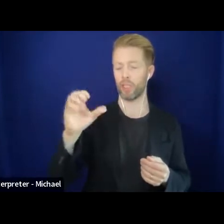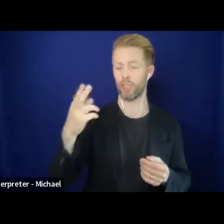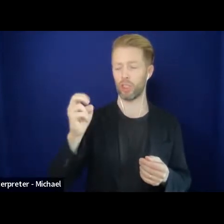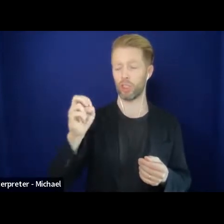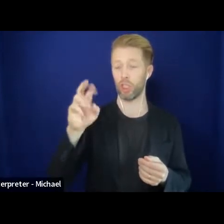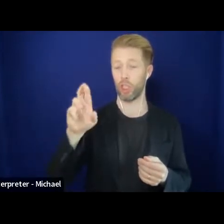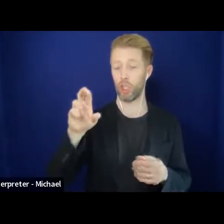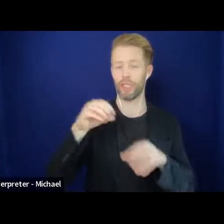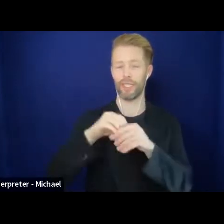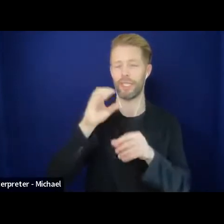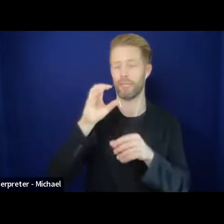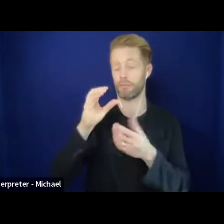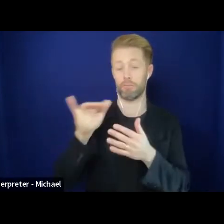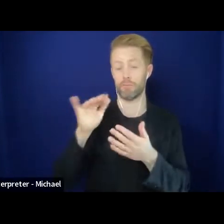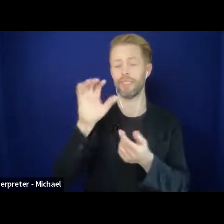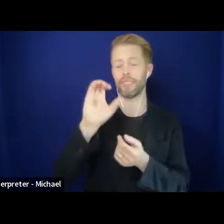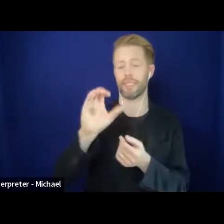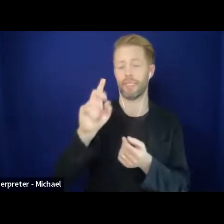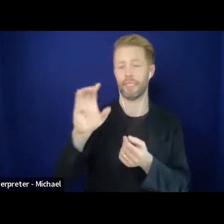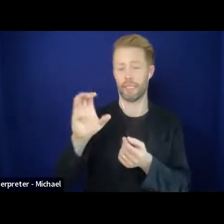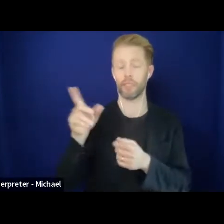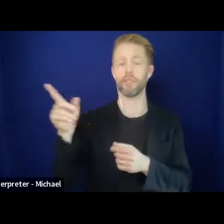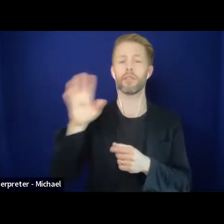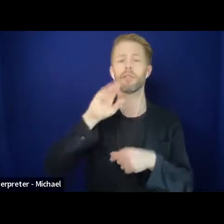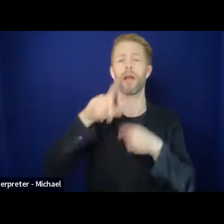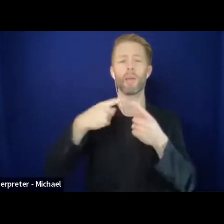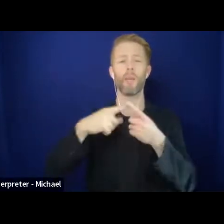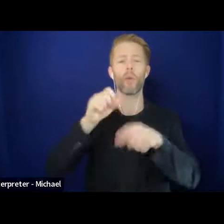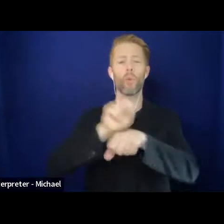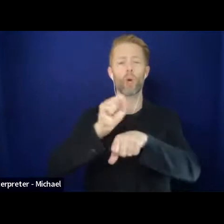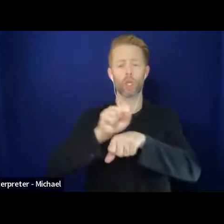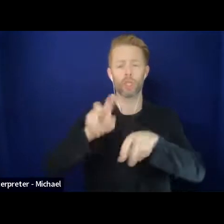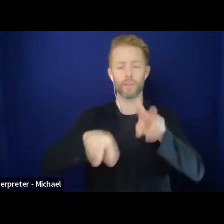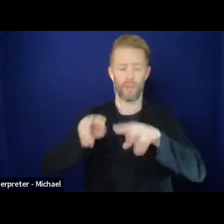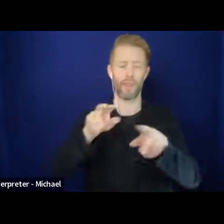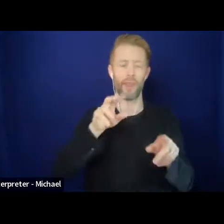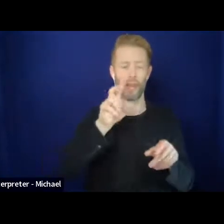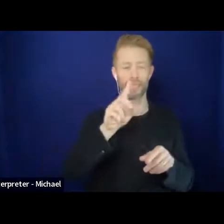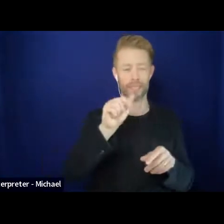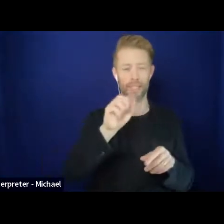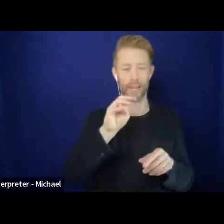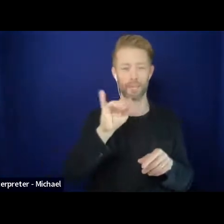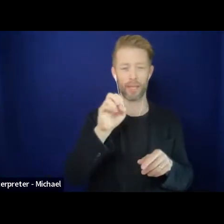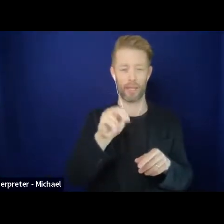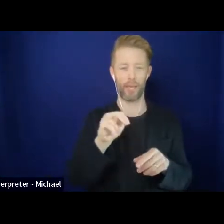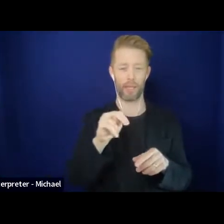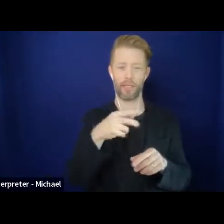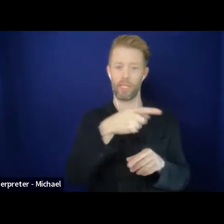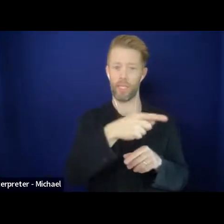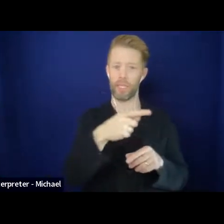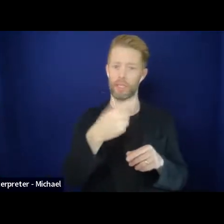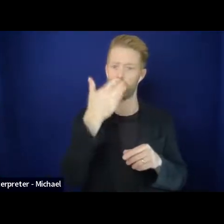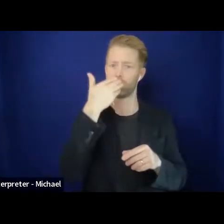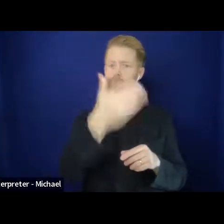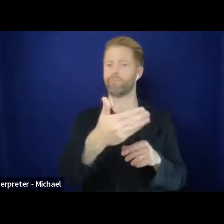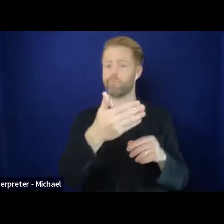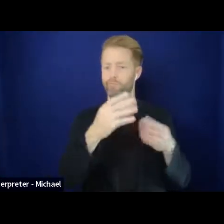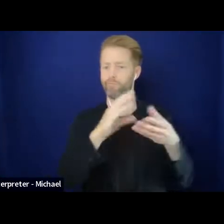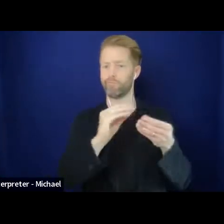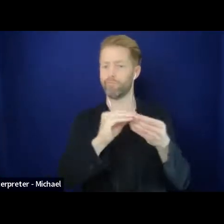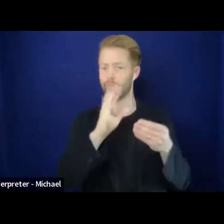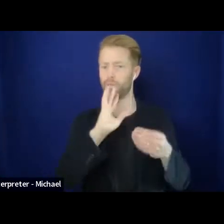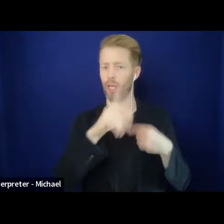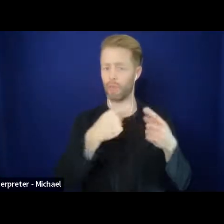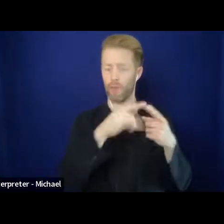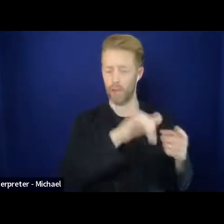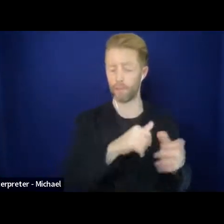that in the context of worker surveillance, which Damien had talked about at length earlier today, that the Americans